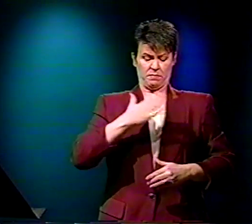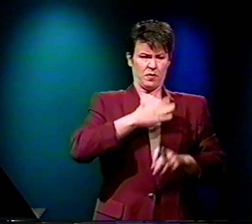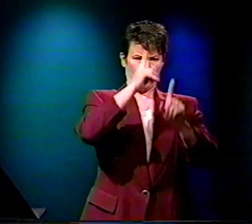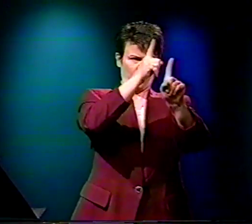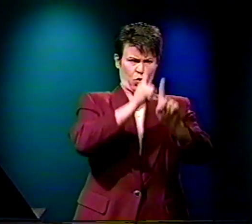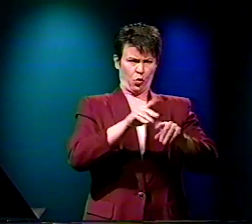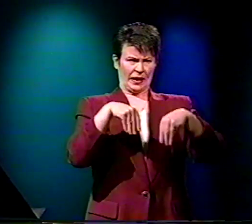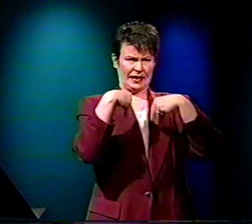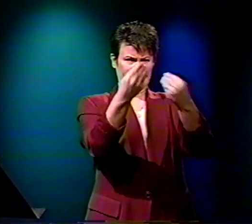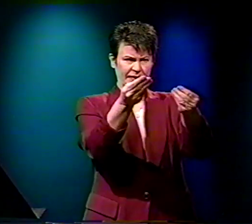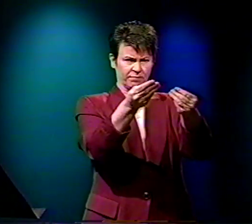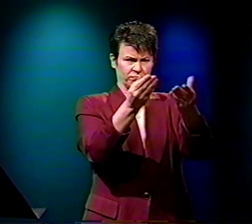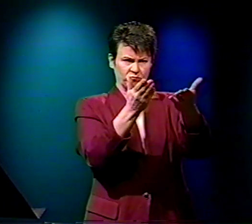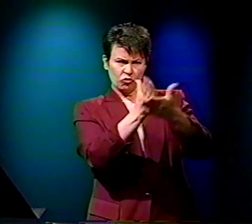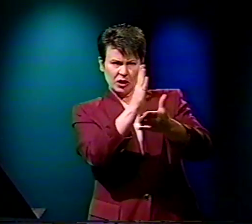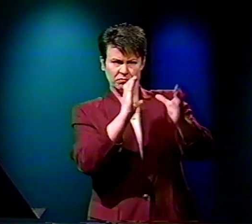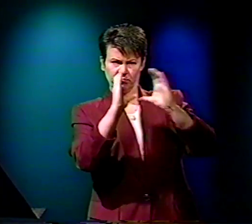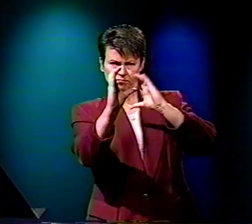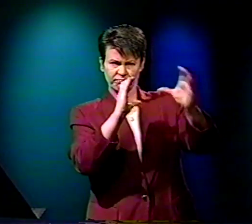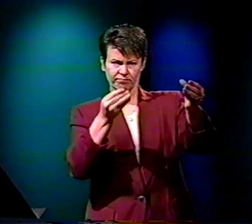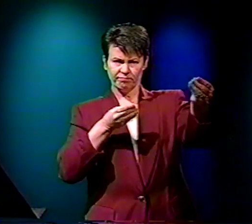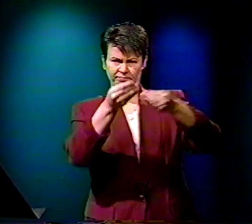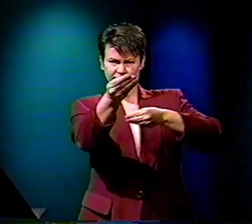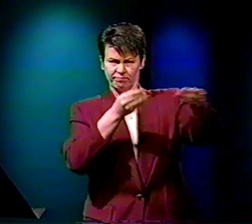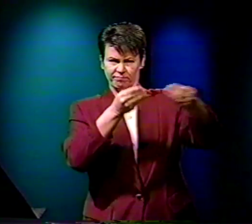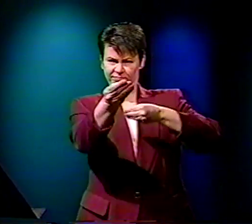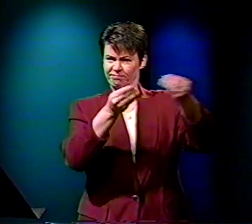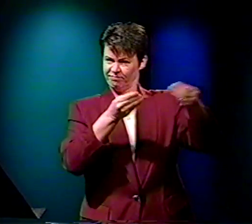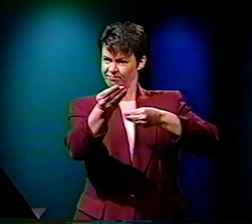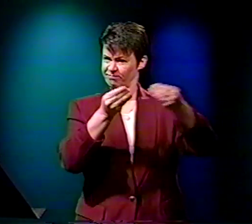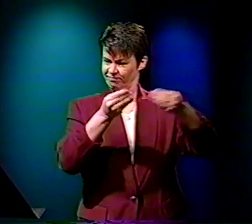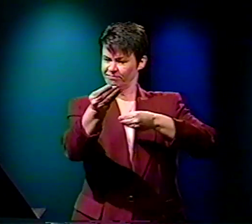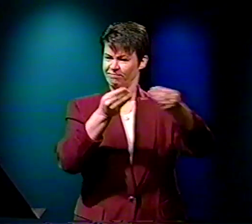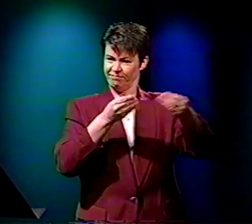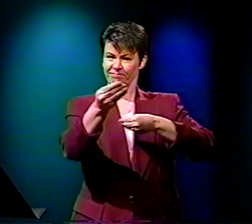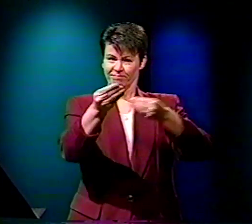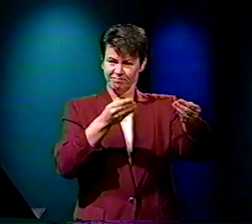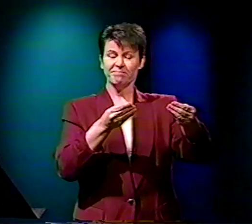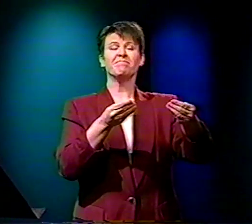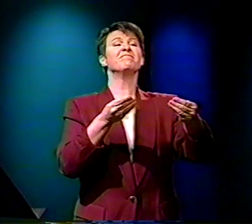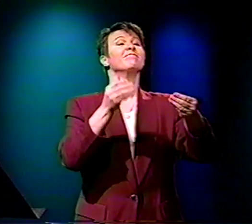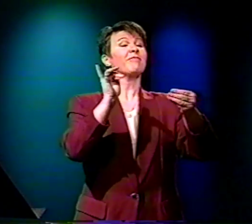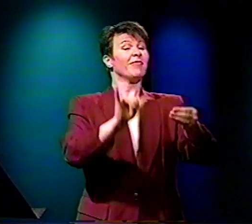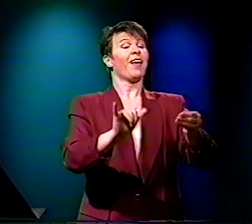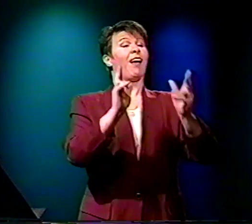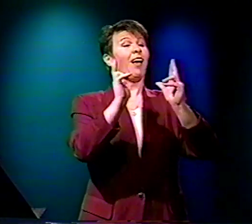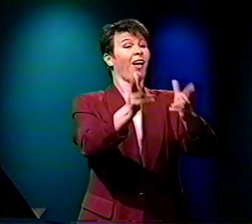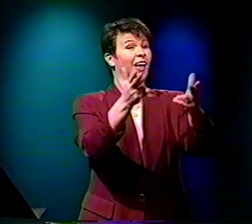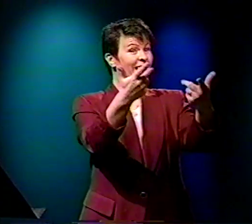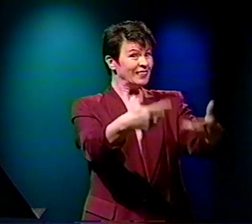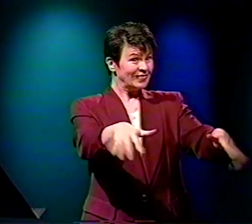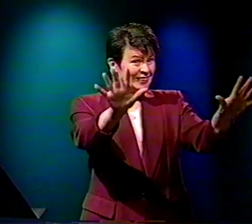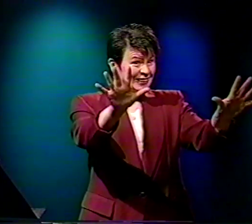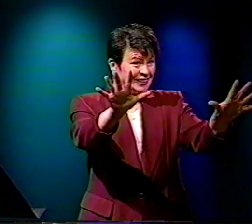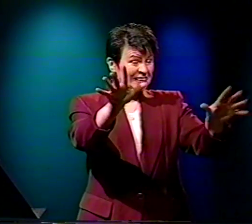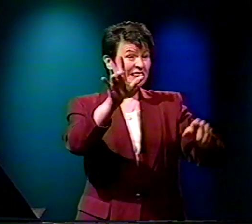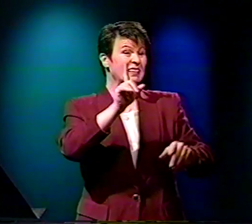achieve his goals. And her goal is to make sure that they have rightful communication and that that communication takes place. Once